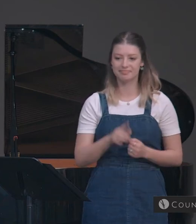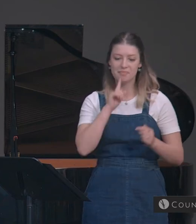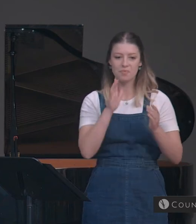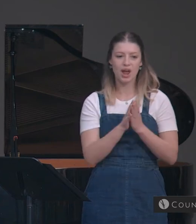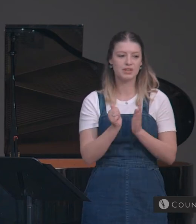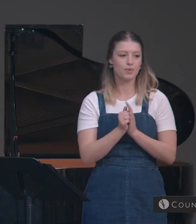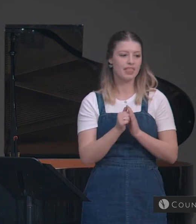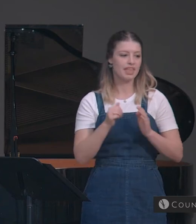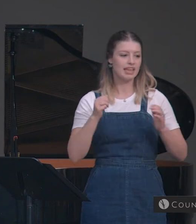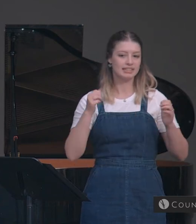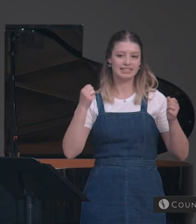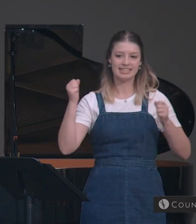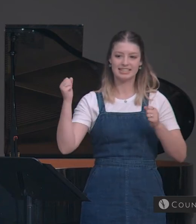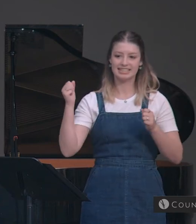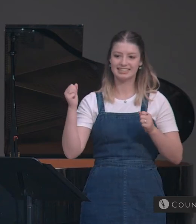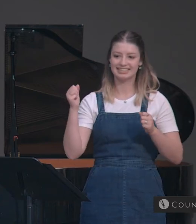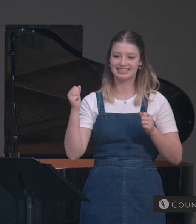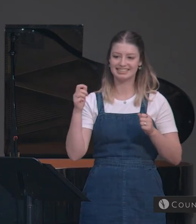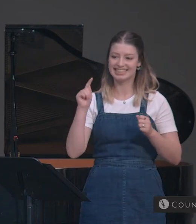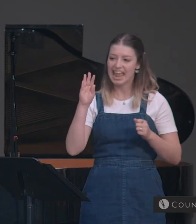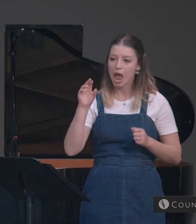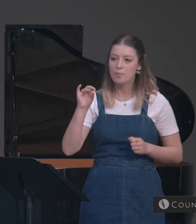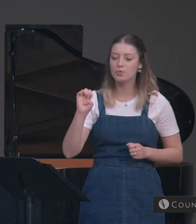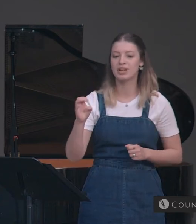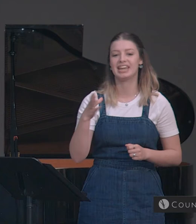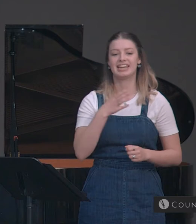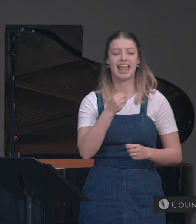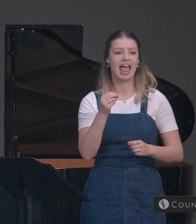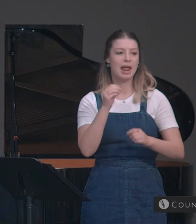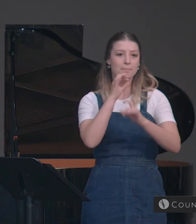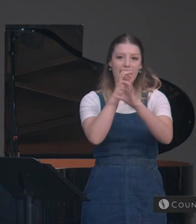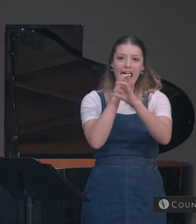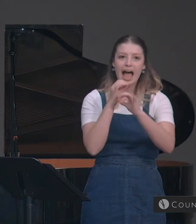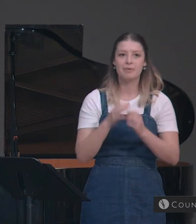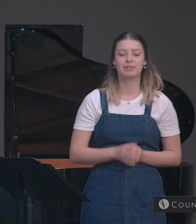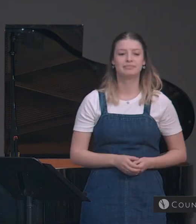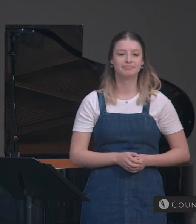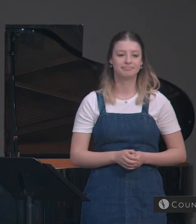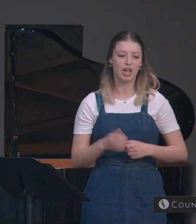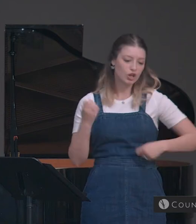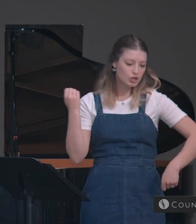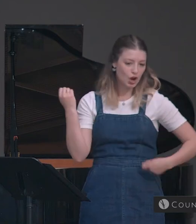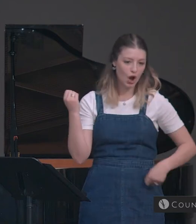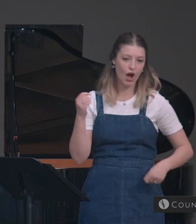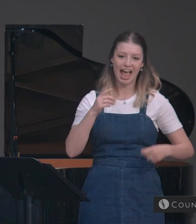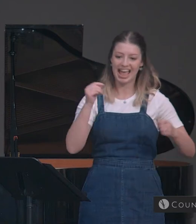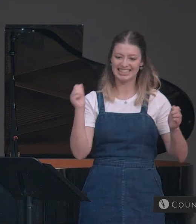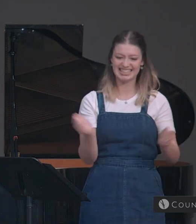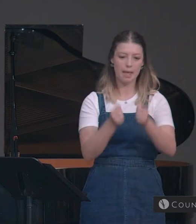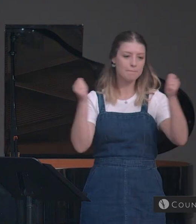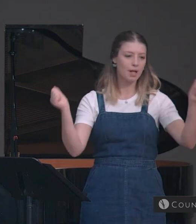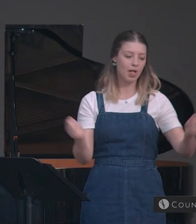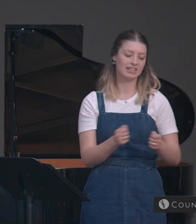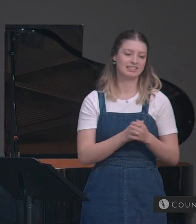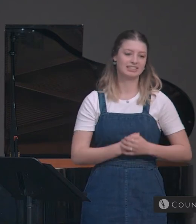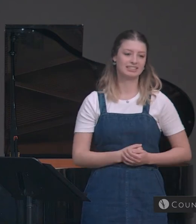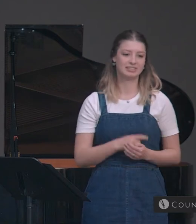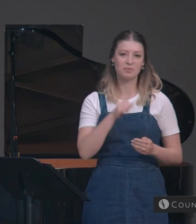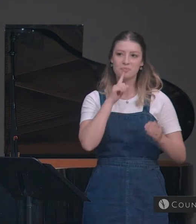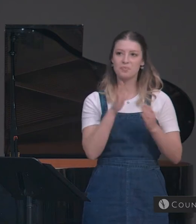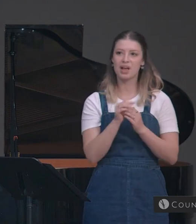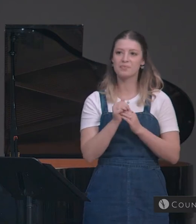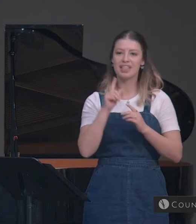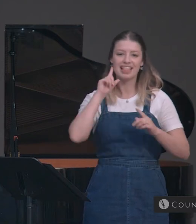and dance. Praise Him with strings and pipe. Praise Him with sounding cymbals. Praise Him with